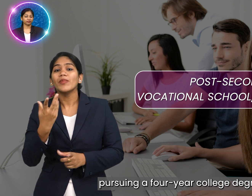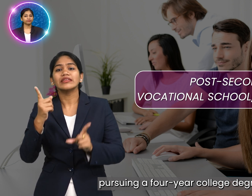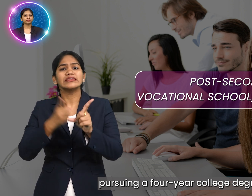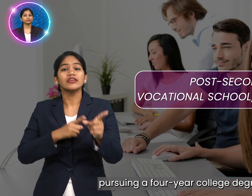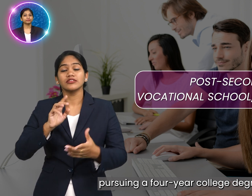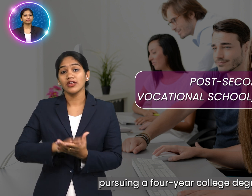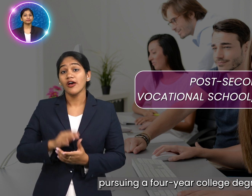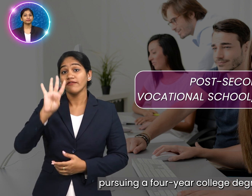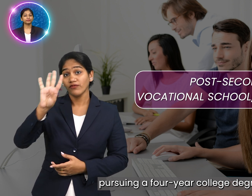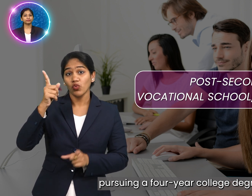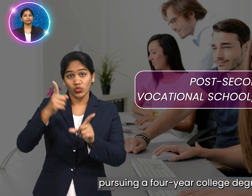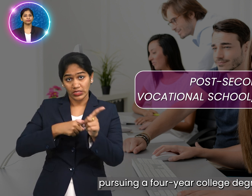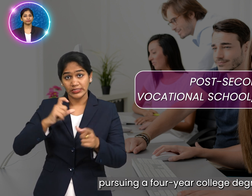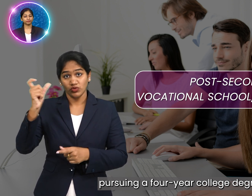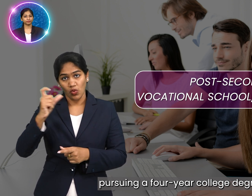degree.